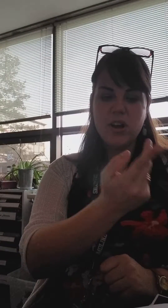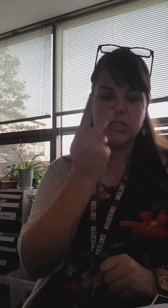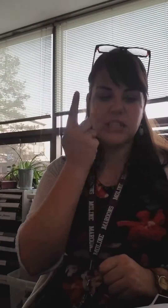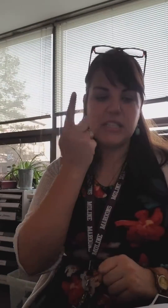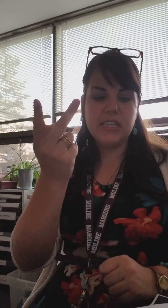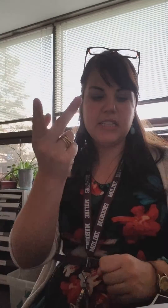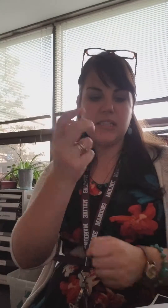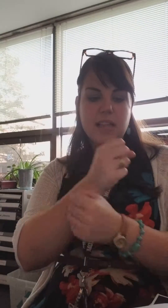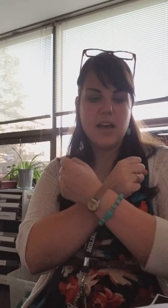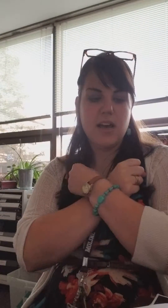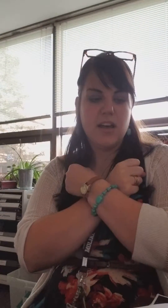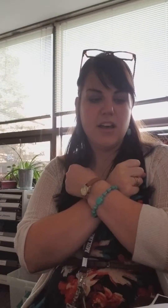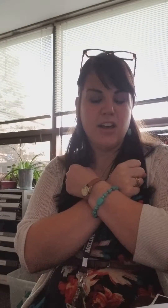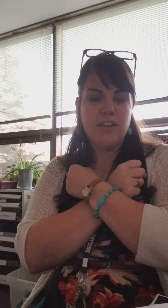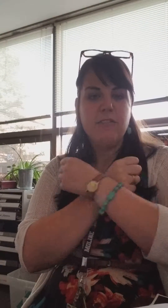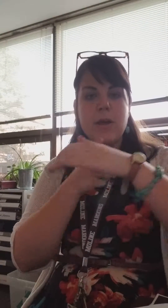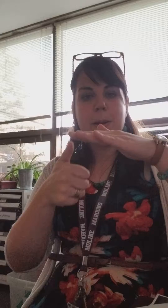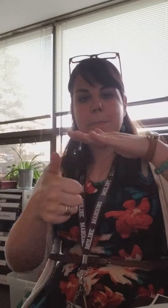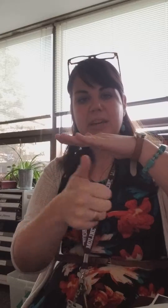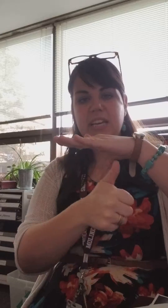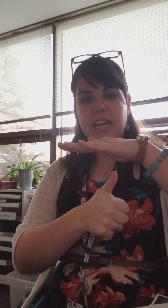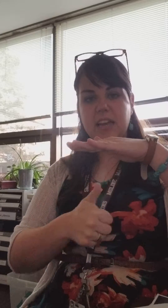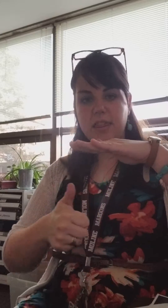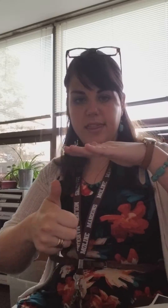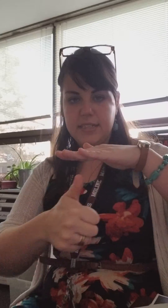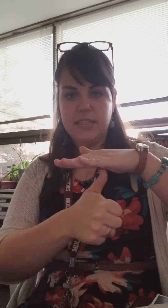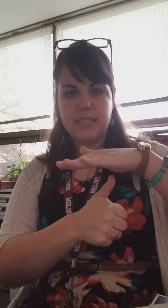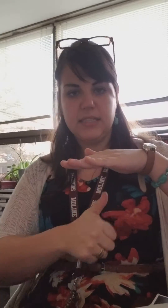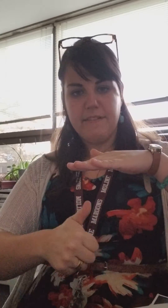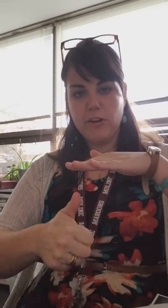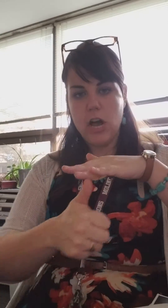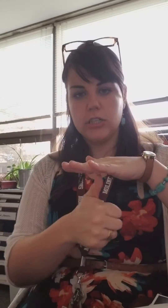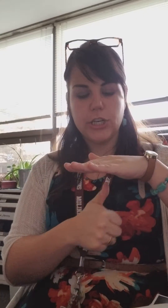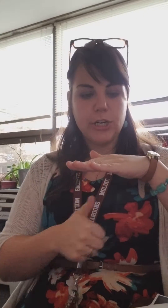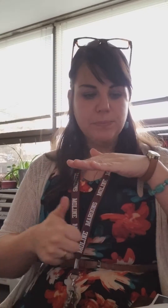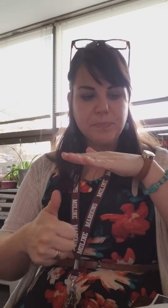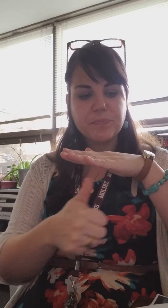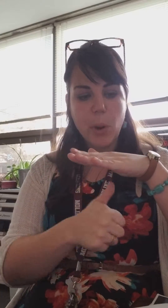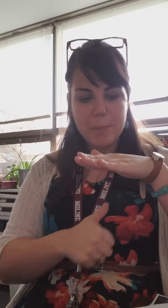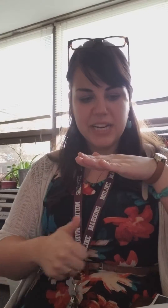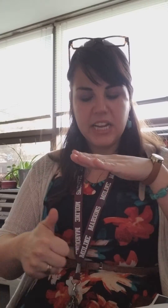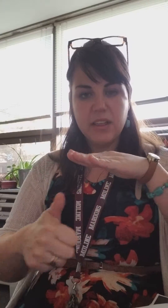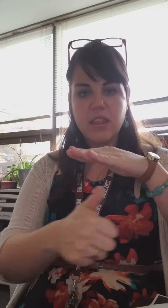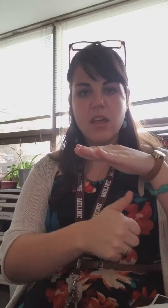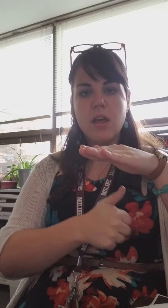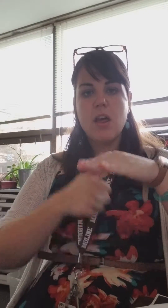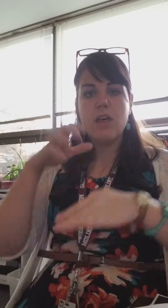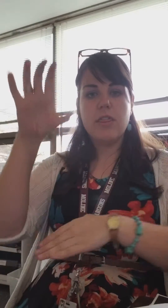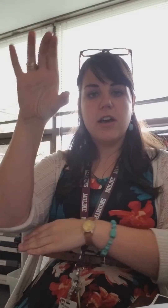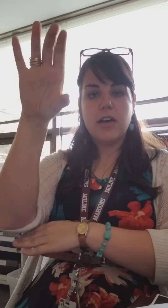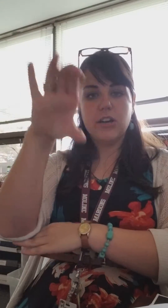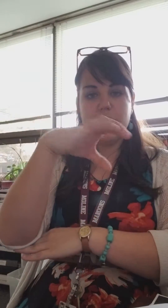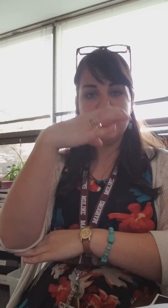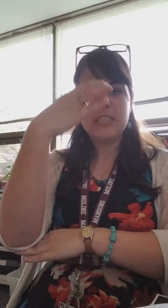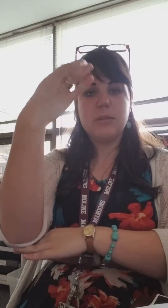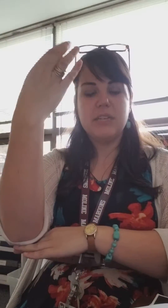everyone sees love. Beneath, this is a sign for under, beneath the